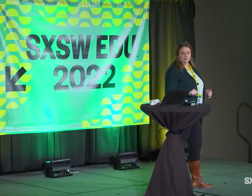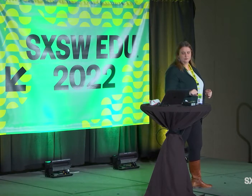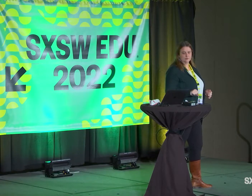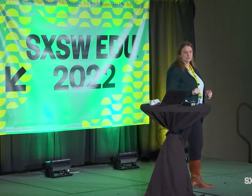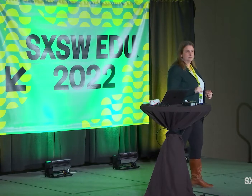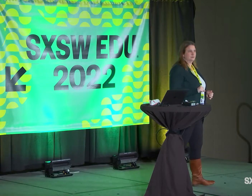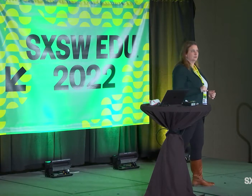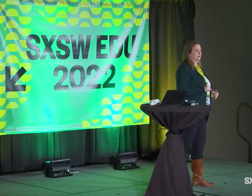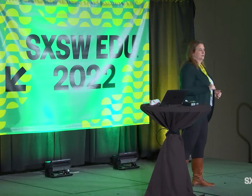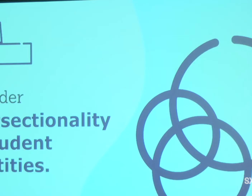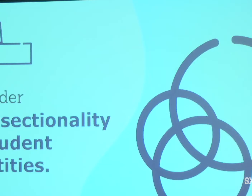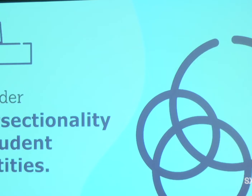and disabilities.